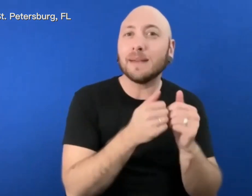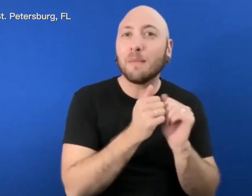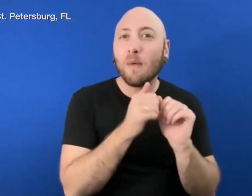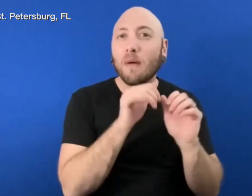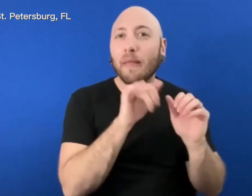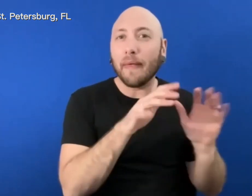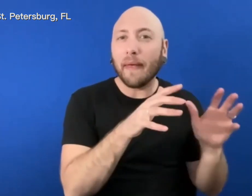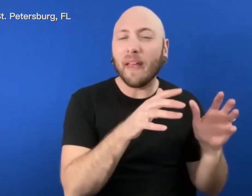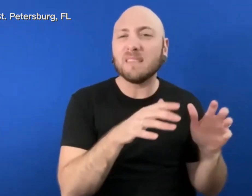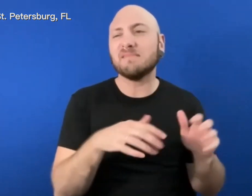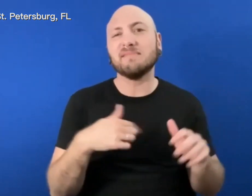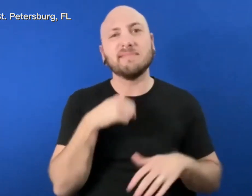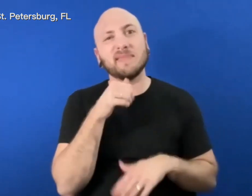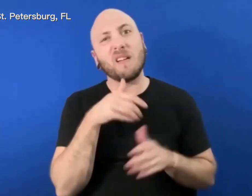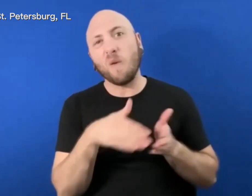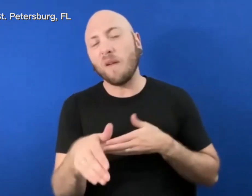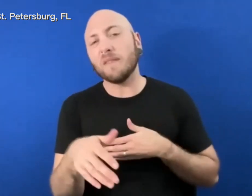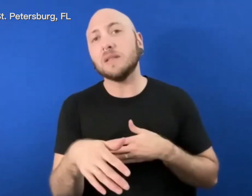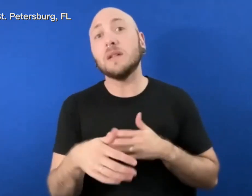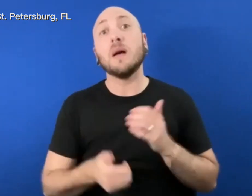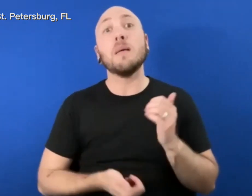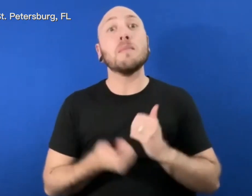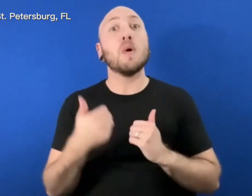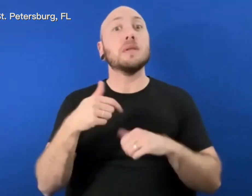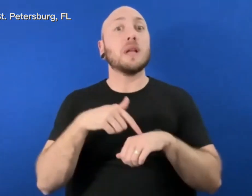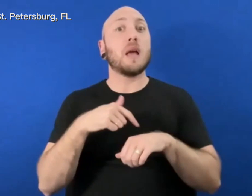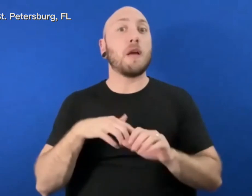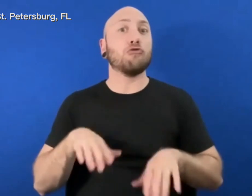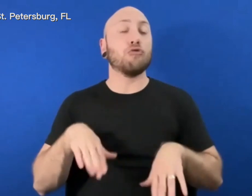grandma or my cousins or my uncles.